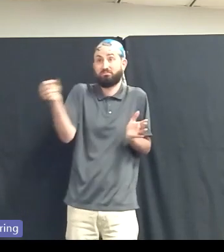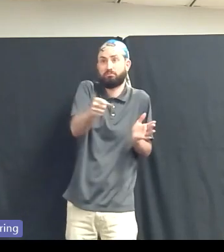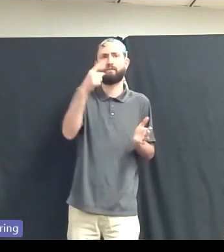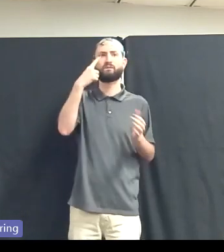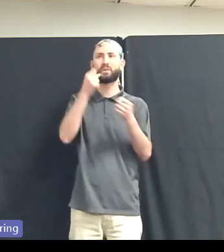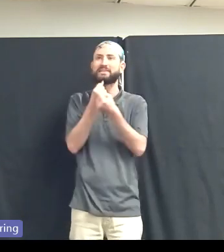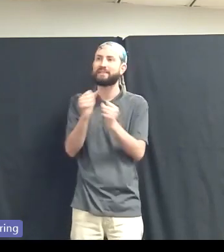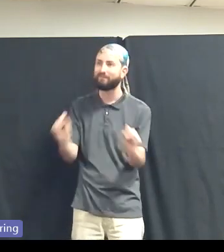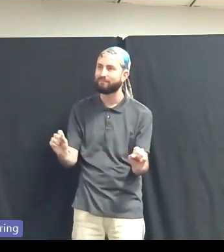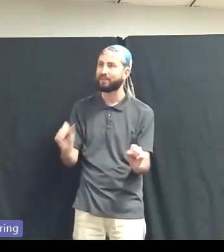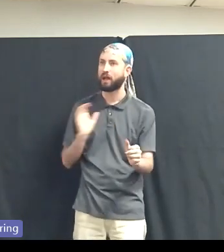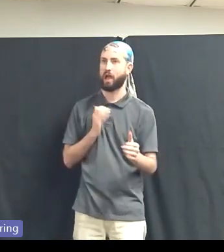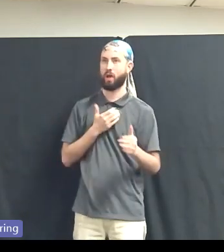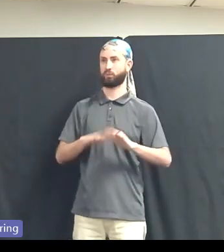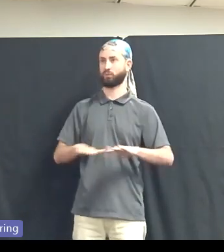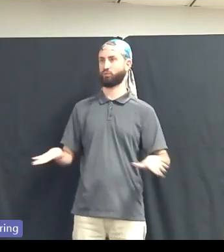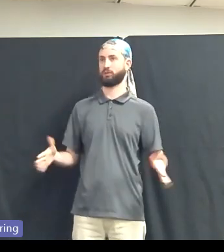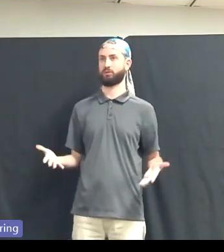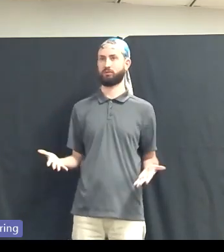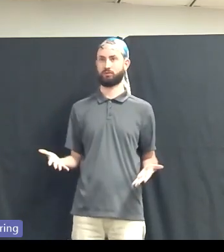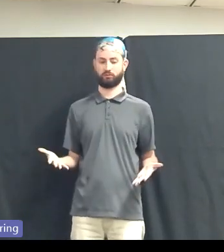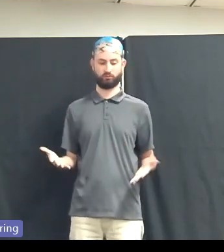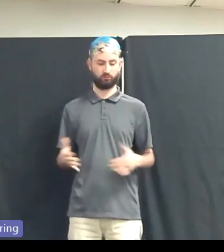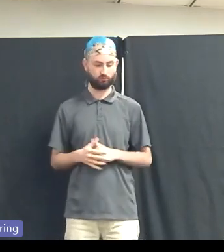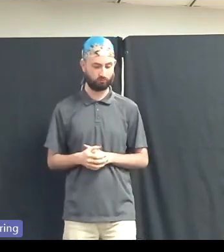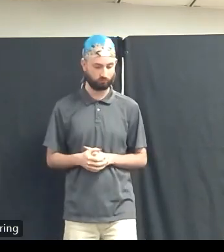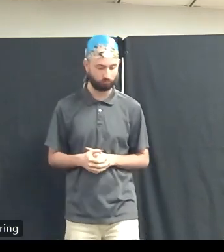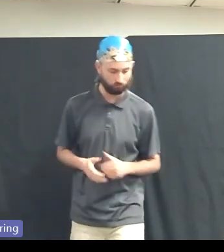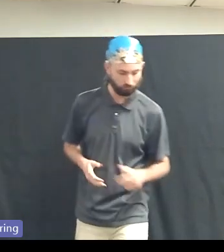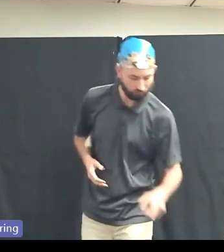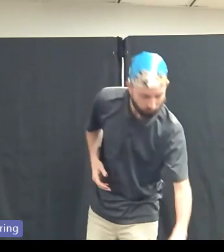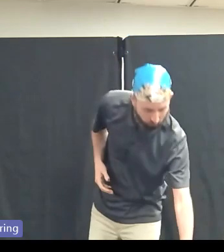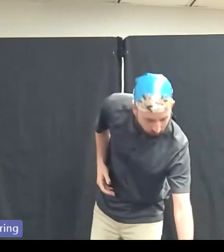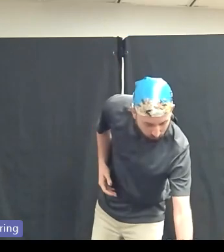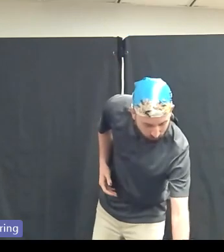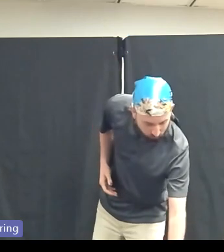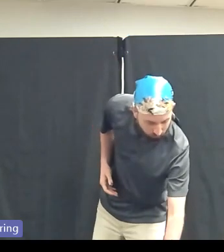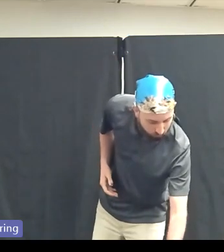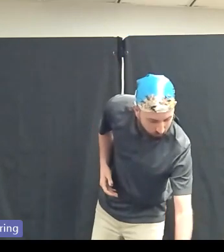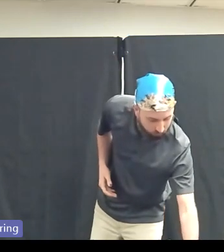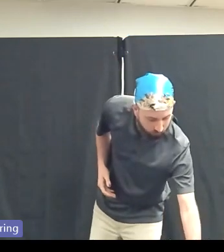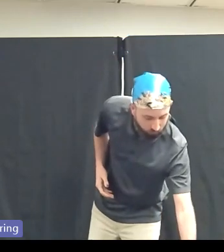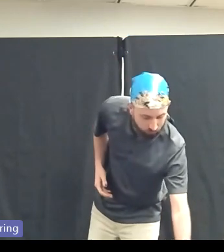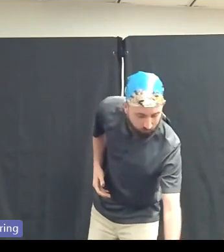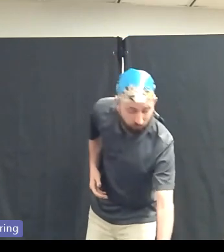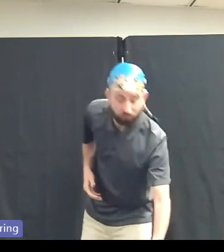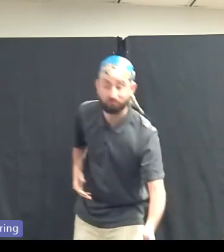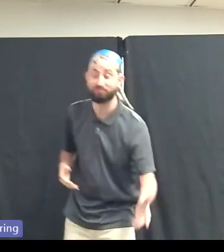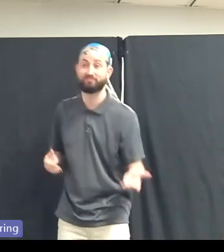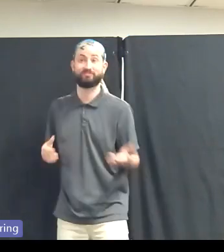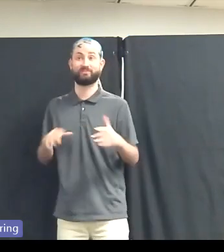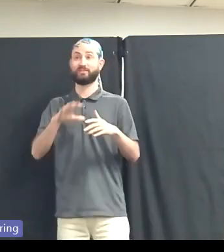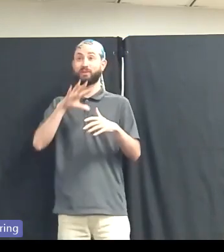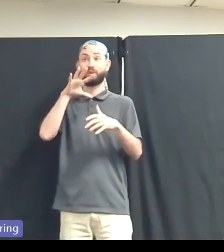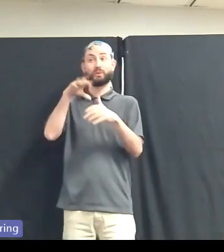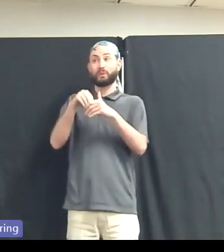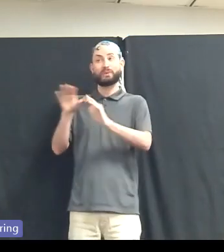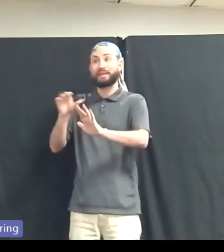whatsoever, but it requires a professional that has been trained appropriately to administer those